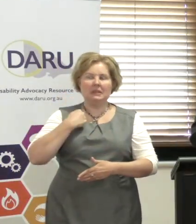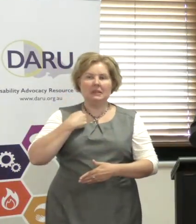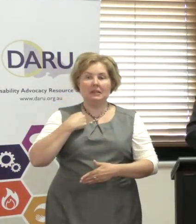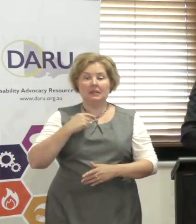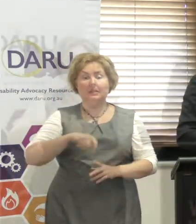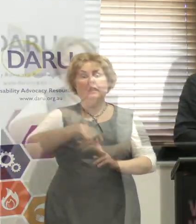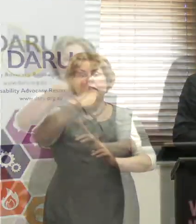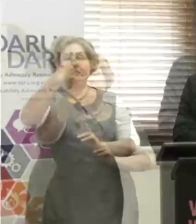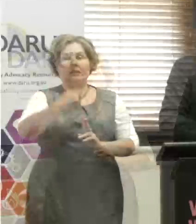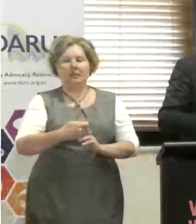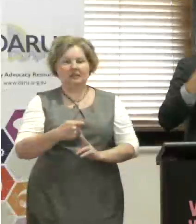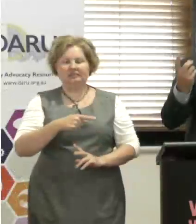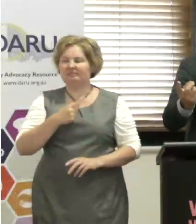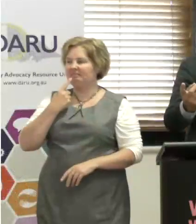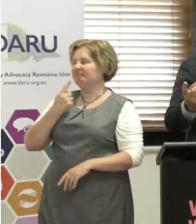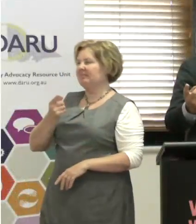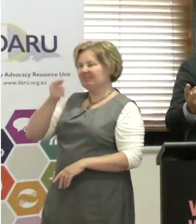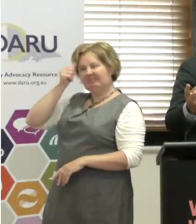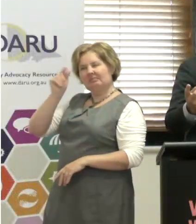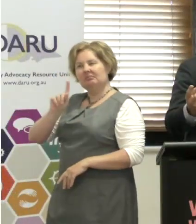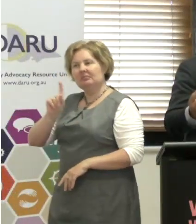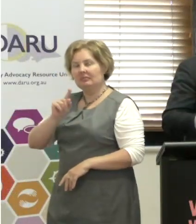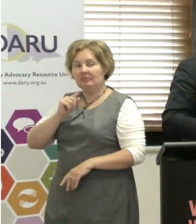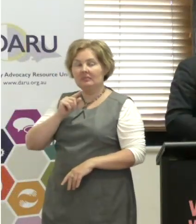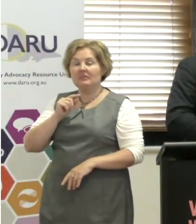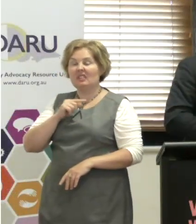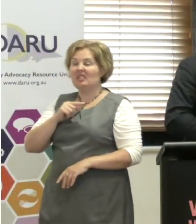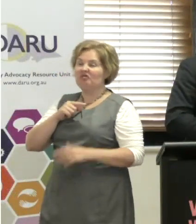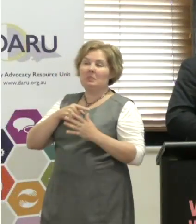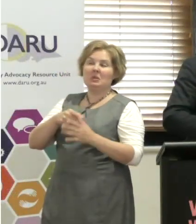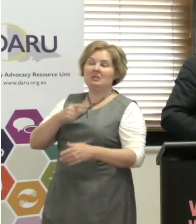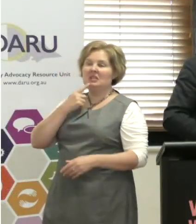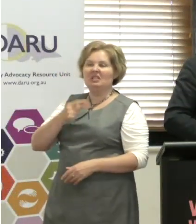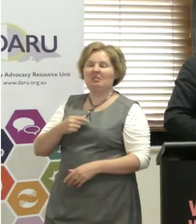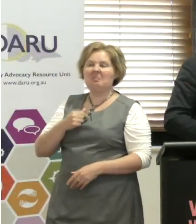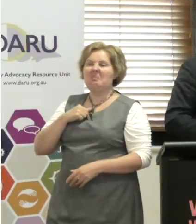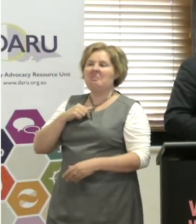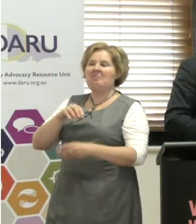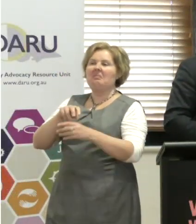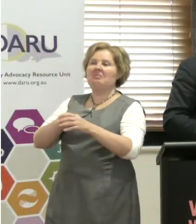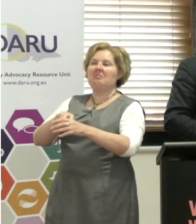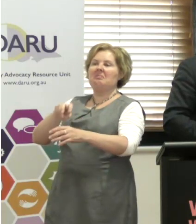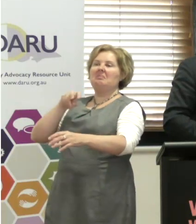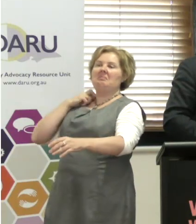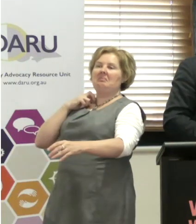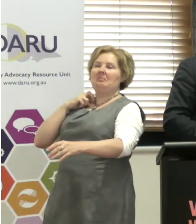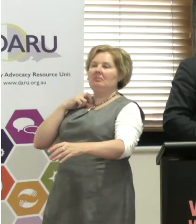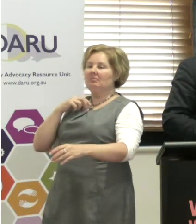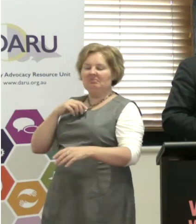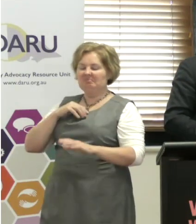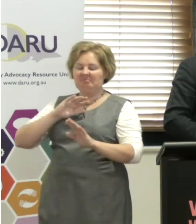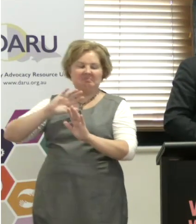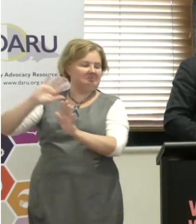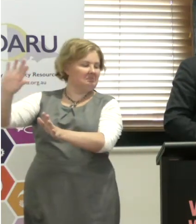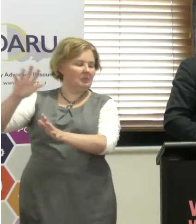they go, well, you know what, and this is a very rational response to that, I'm going to disengage. I'm going to avoid participating